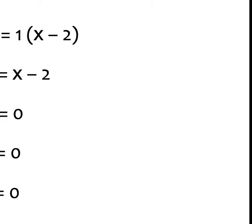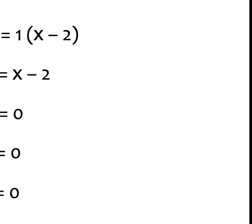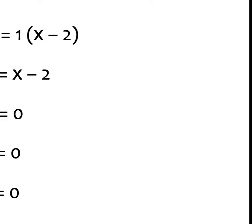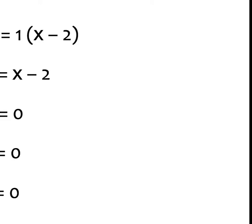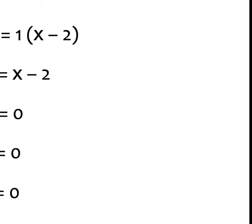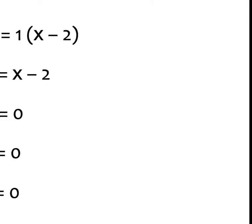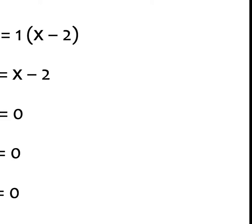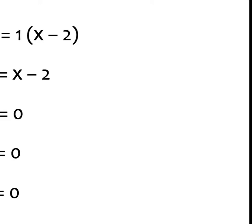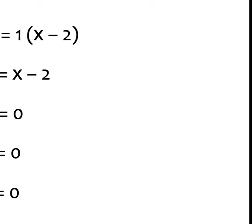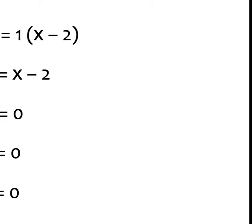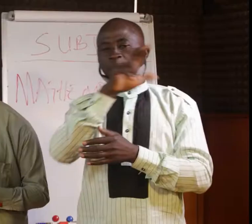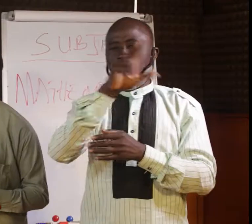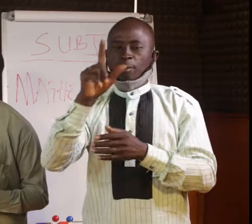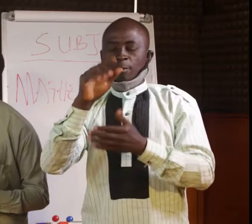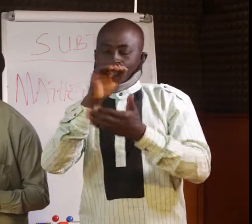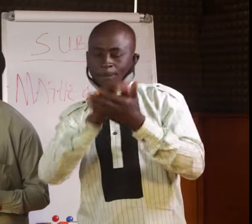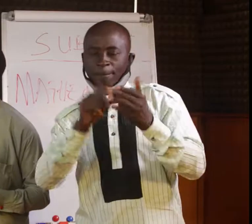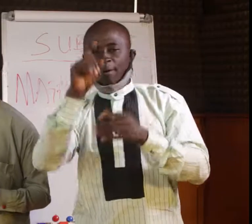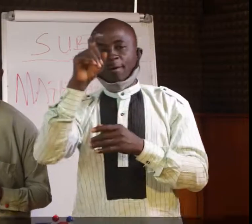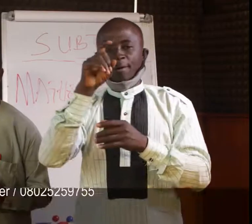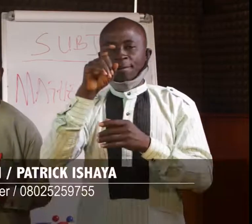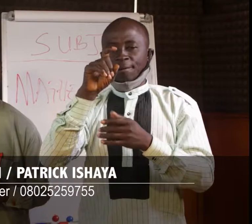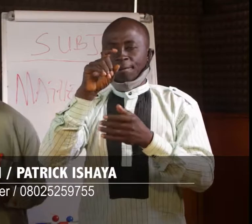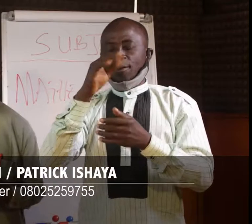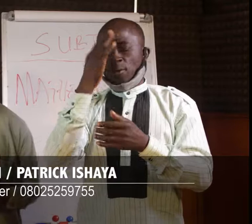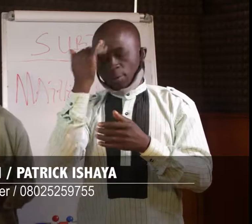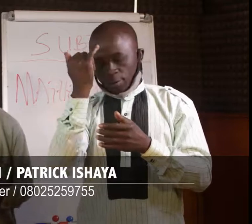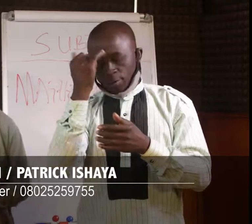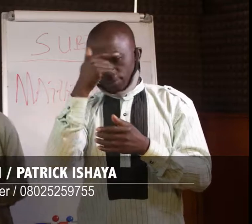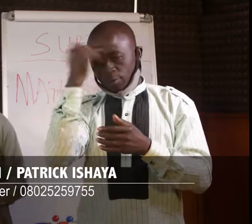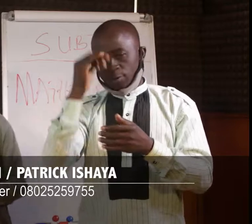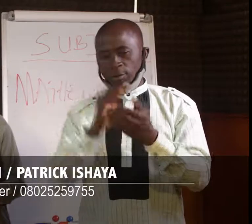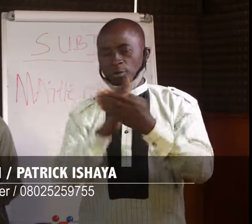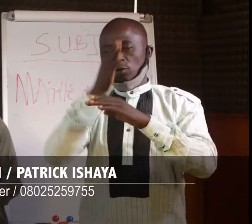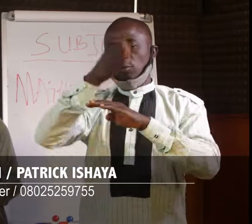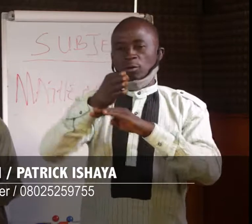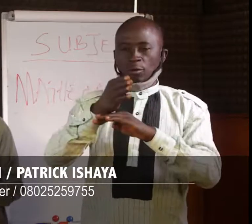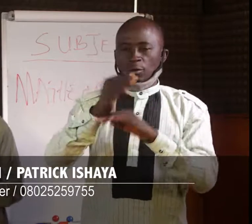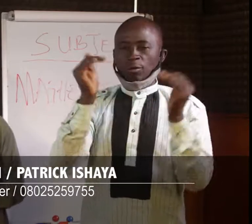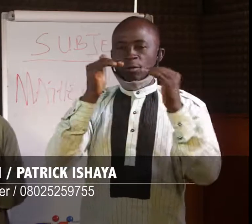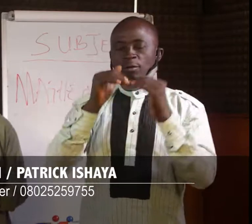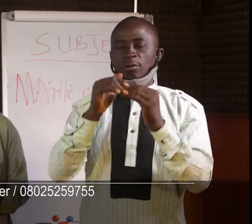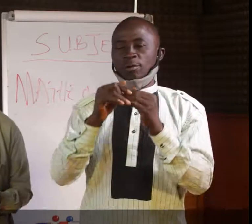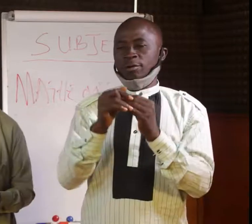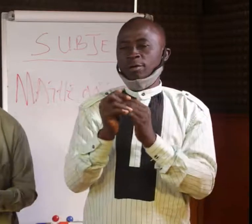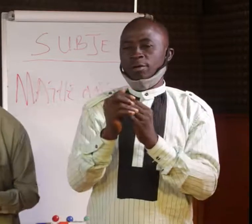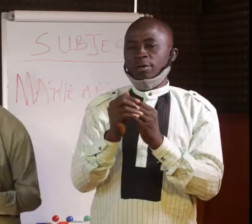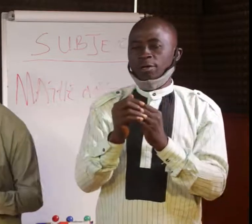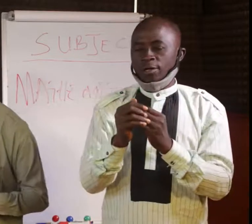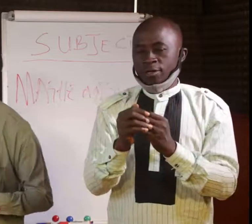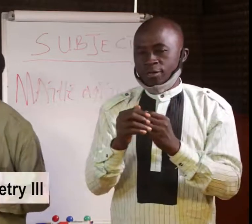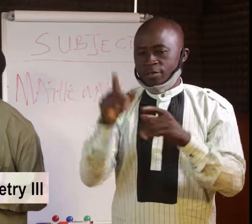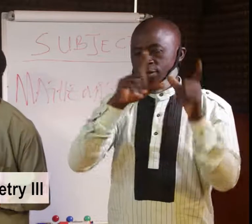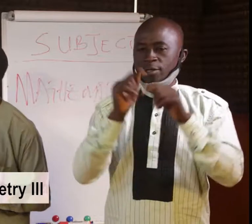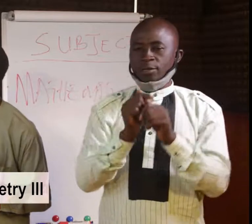3y minus x. Y minus x because it crosses equality sign, and when it crosses